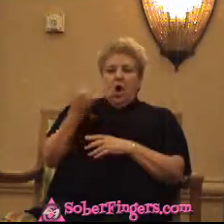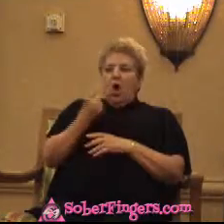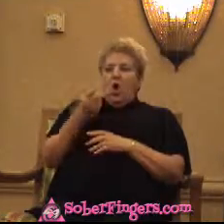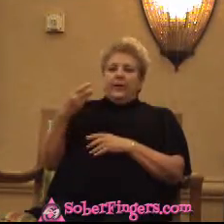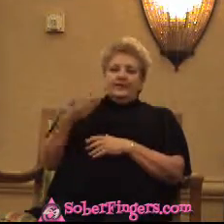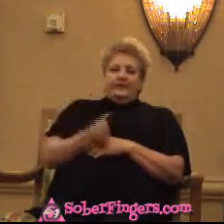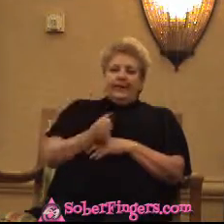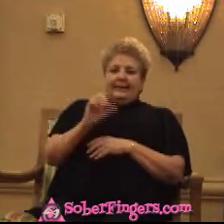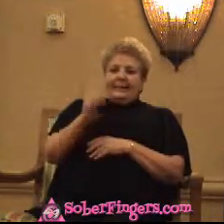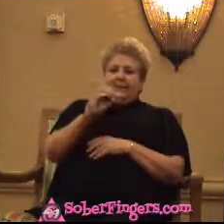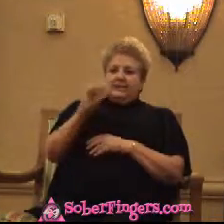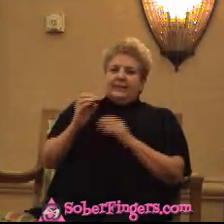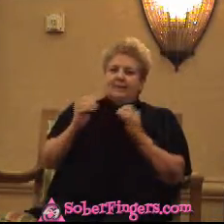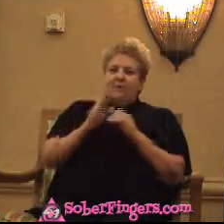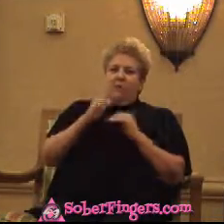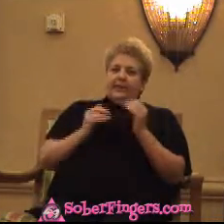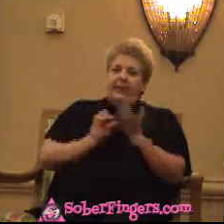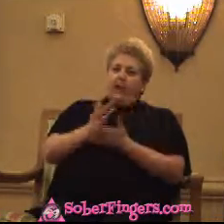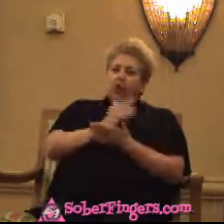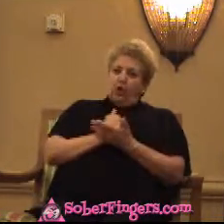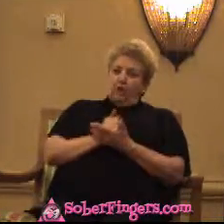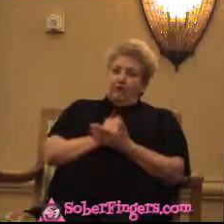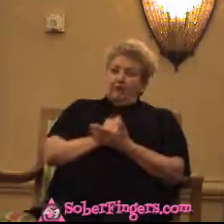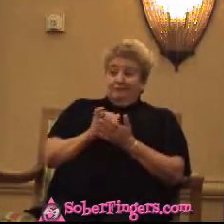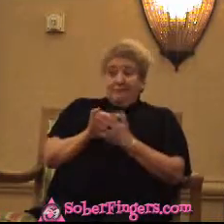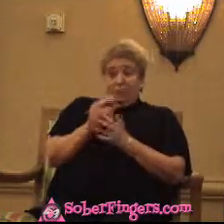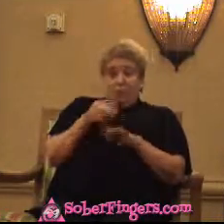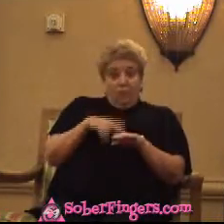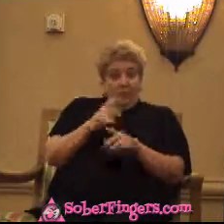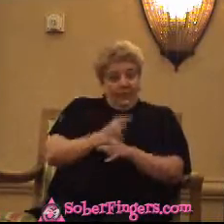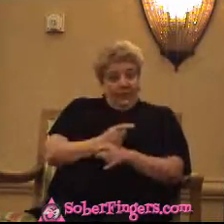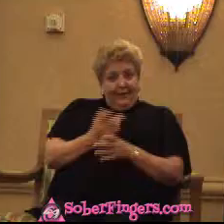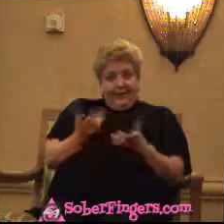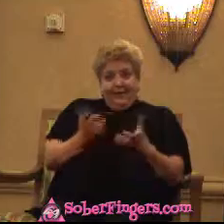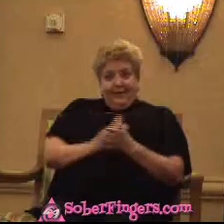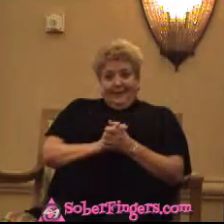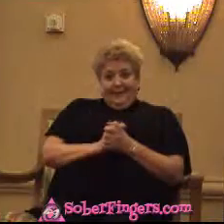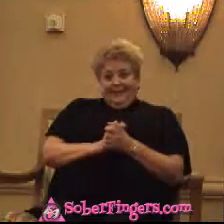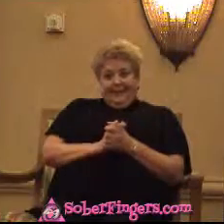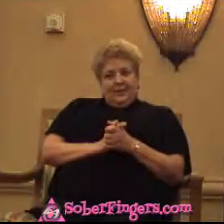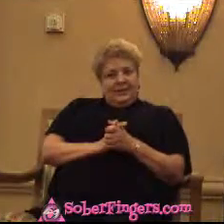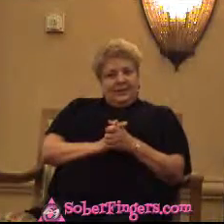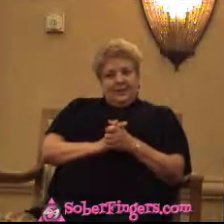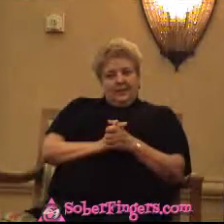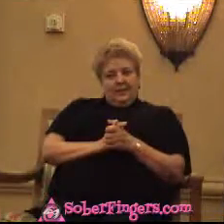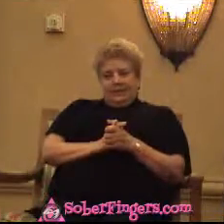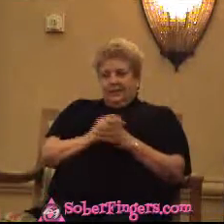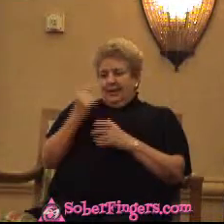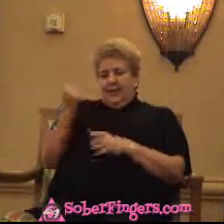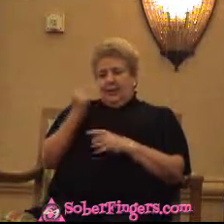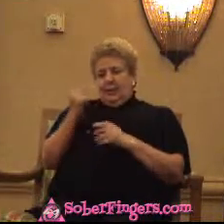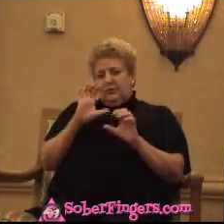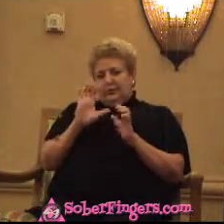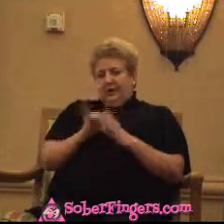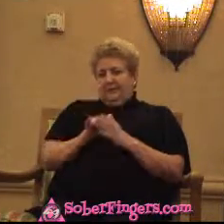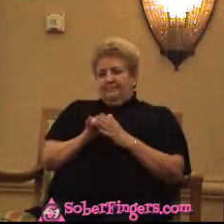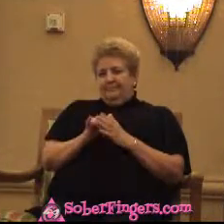made. That's just the way. It's supposed to do it, right? I was always having hassles with money. I could never get that squared